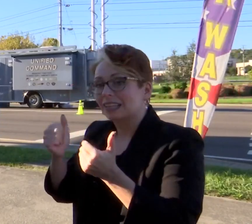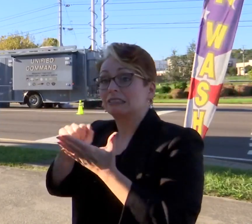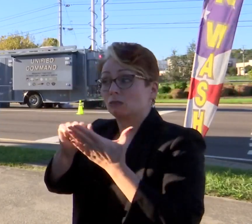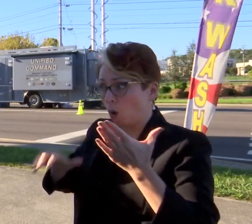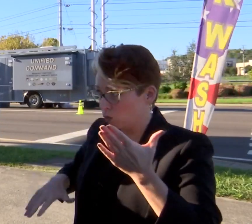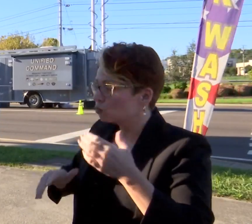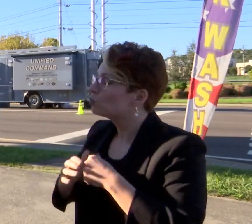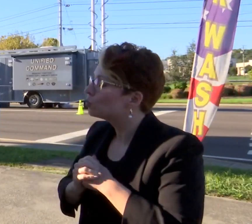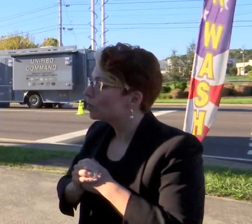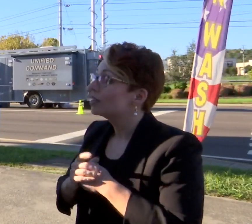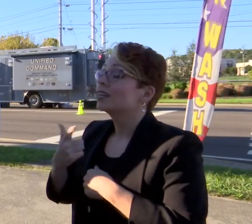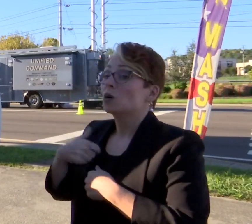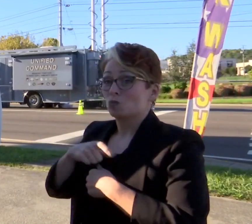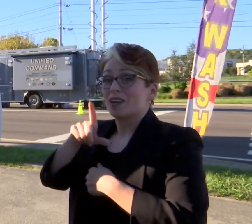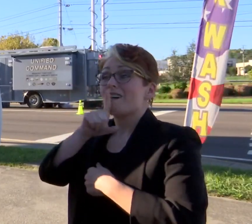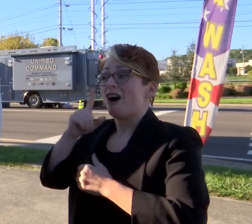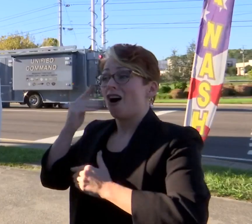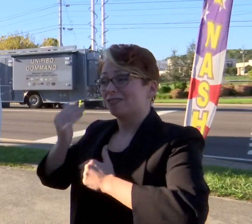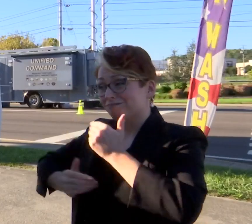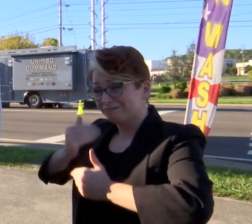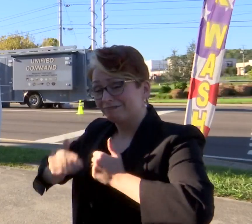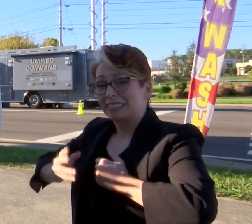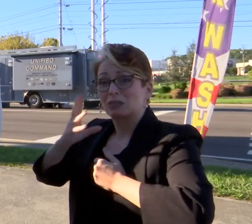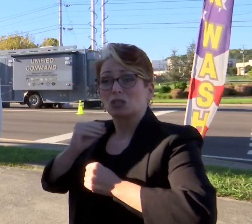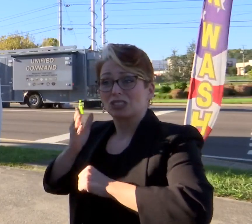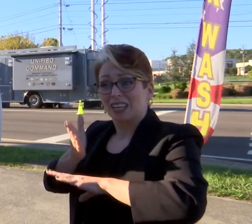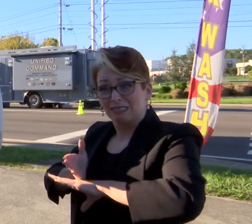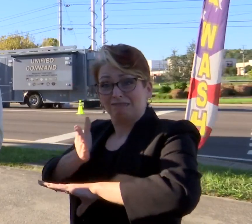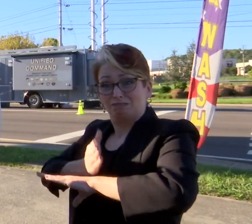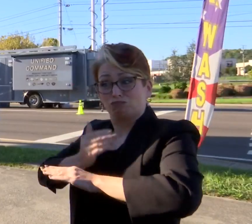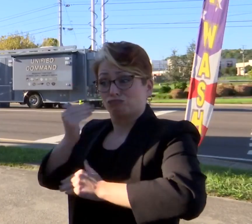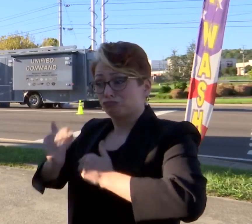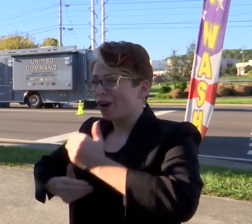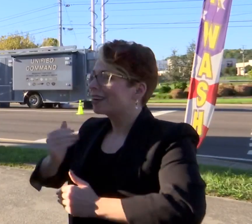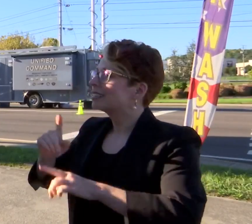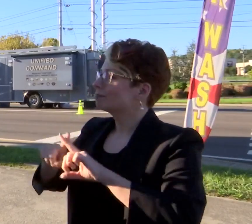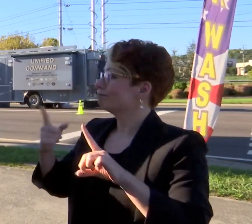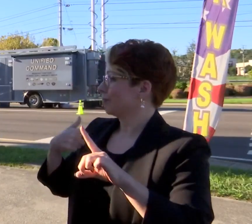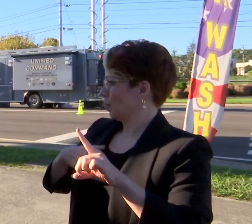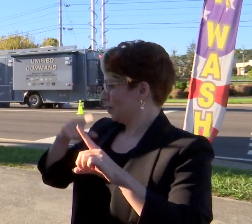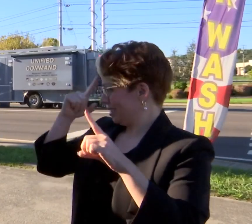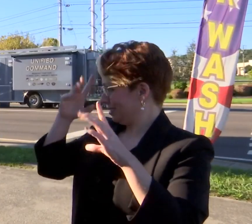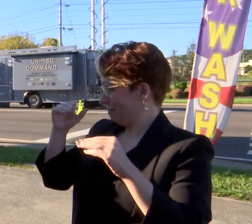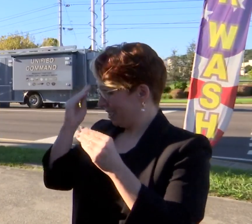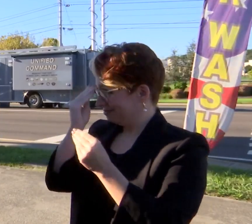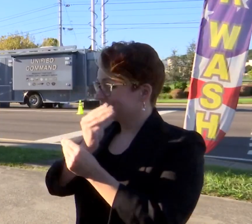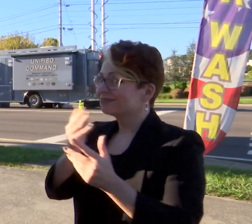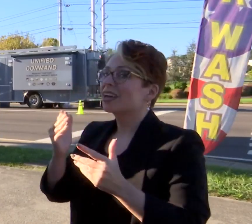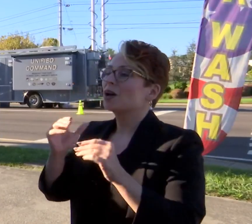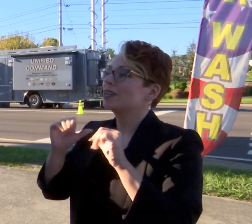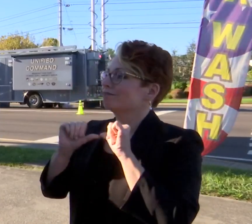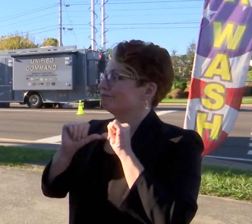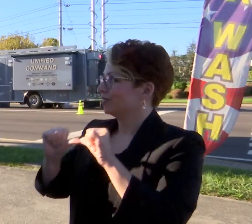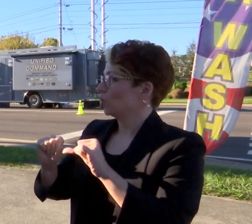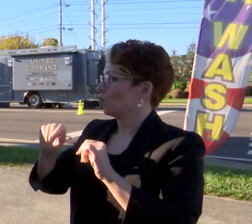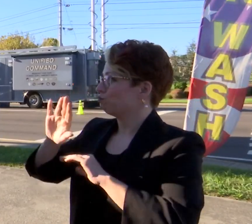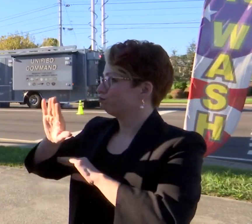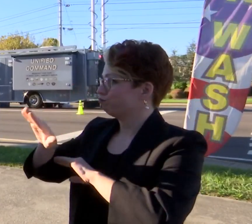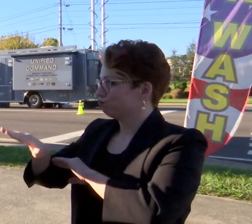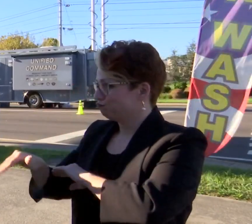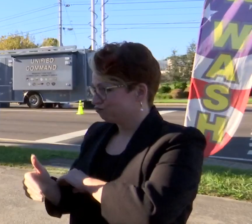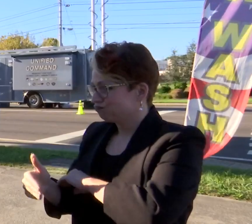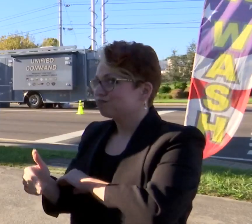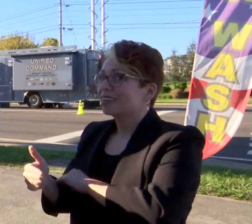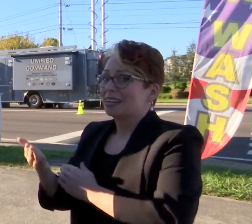notable progress, but we are still expecting that this is going to be an event that continues into the night, and maybe even potentially into tomorrow